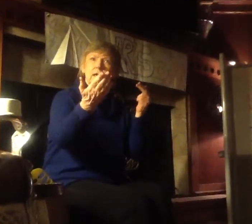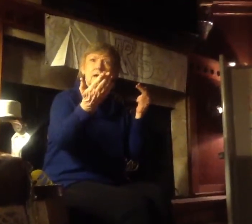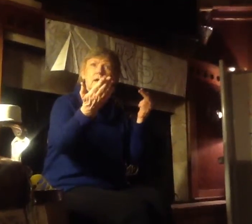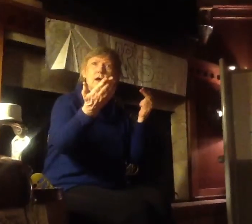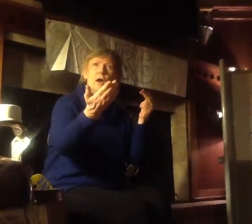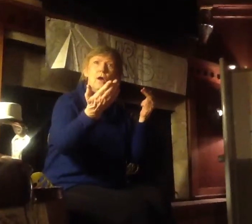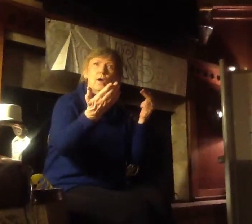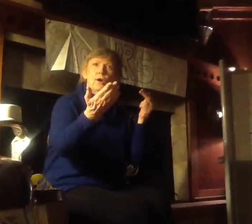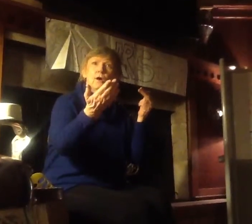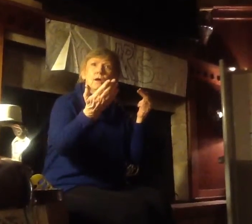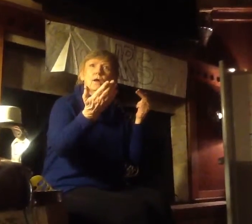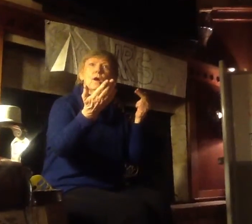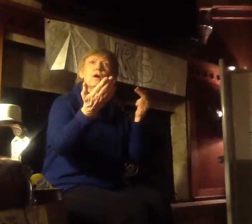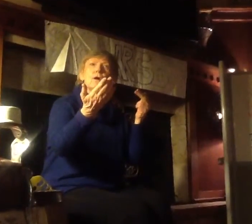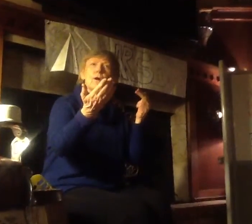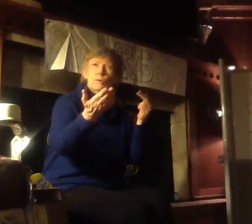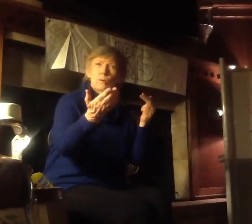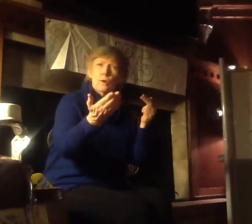think.